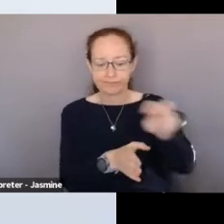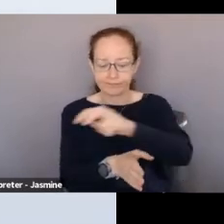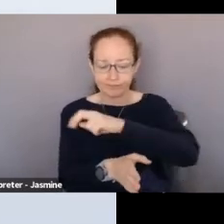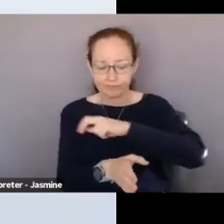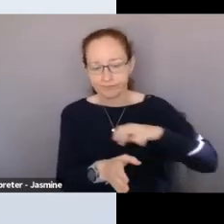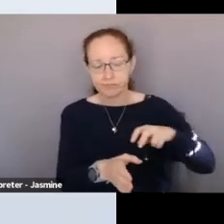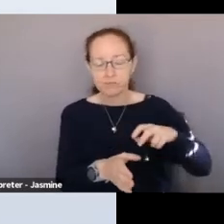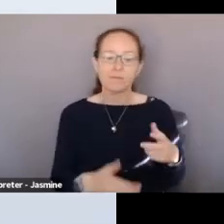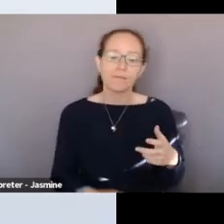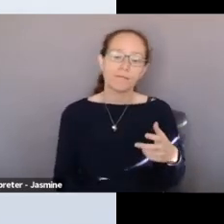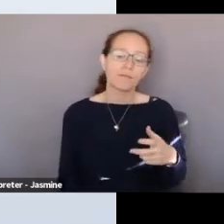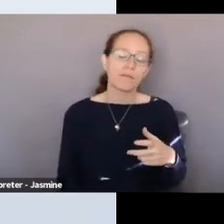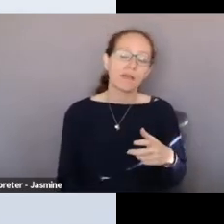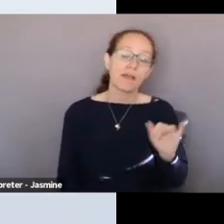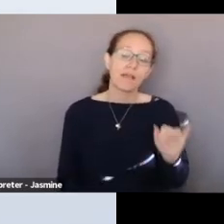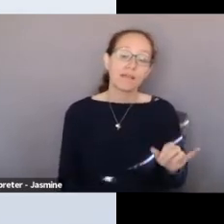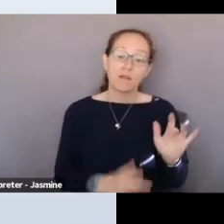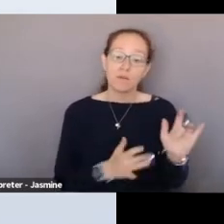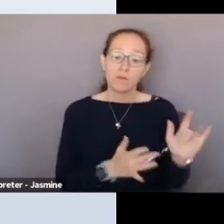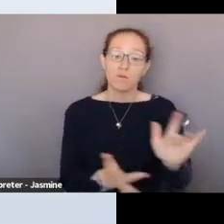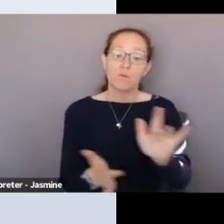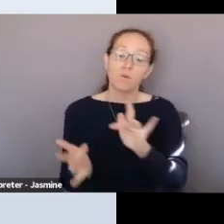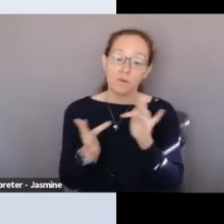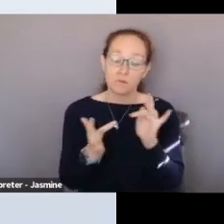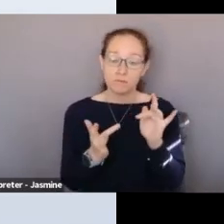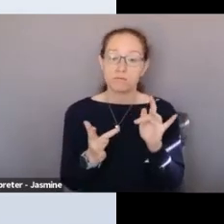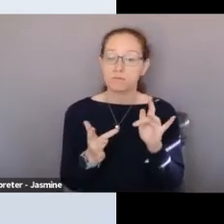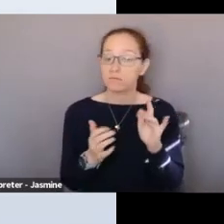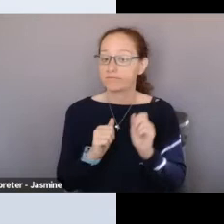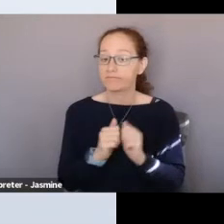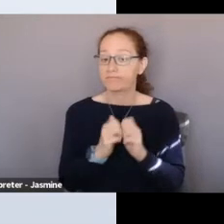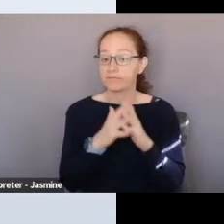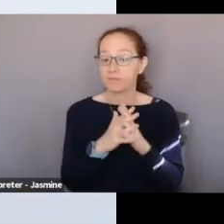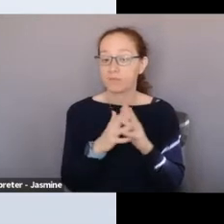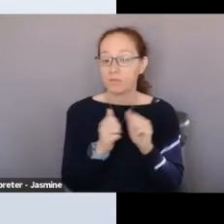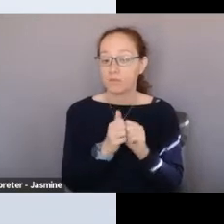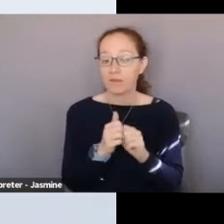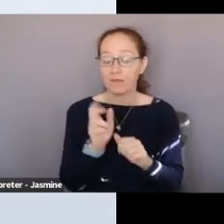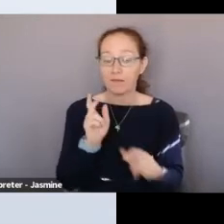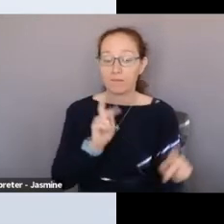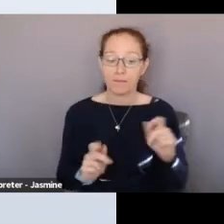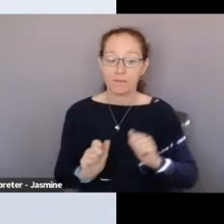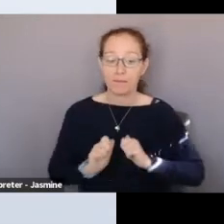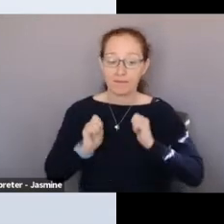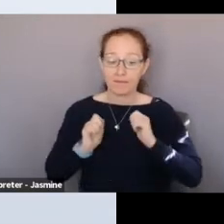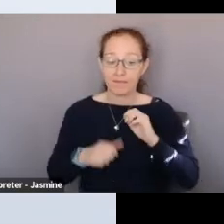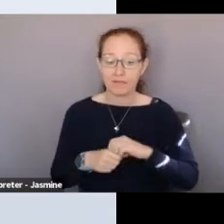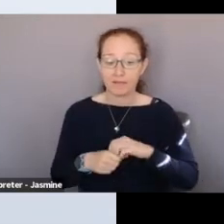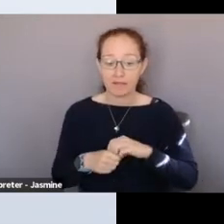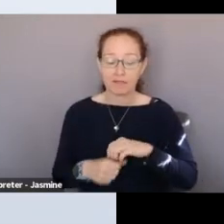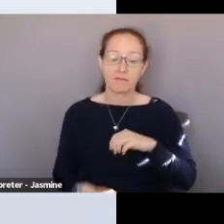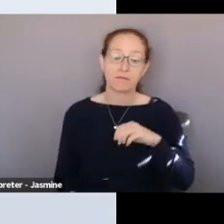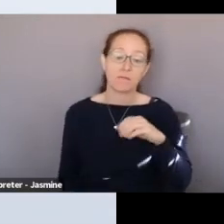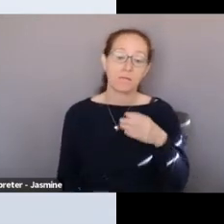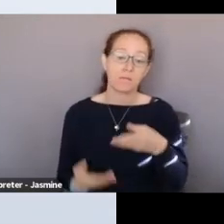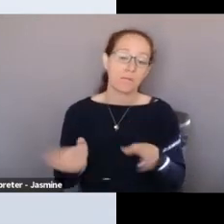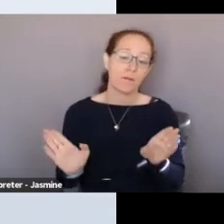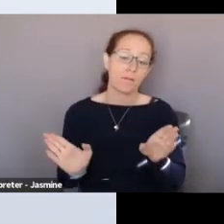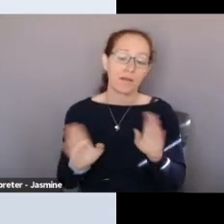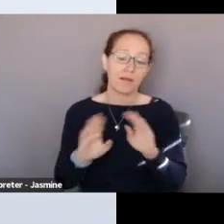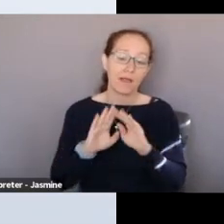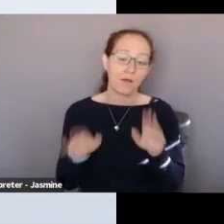being constructed with public housing residents in Gowanus. Their housing is still waiting for